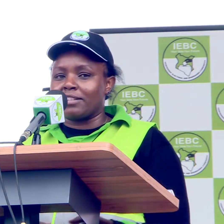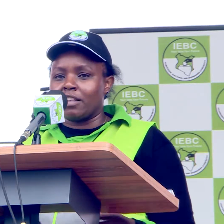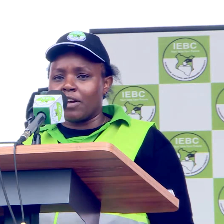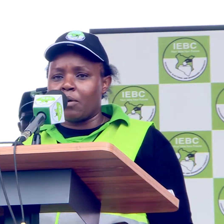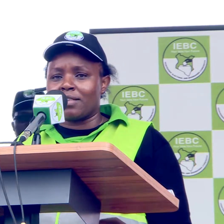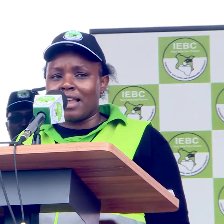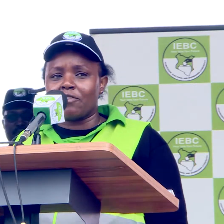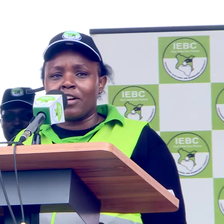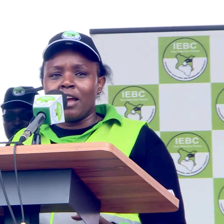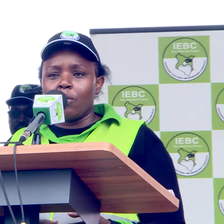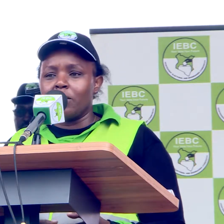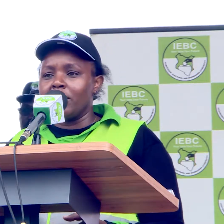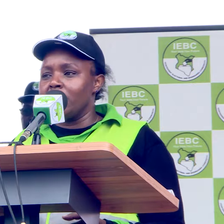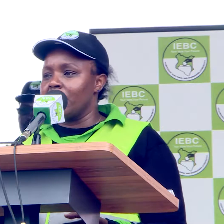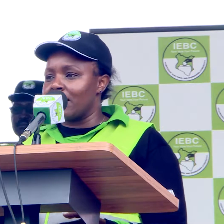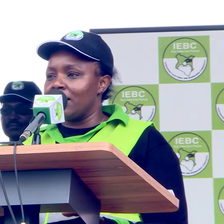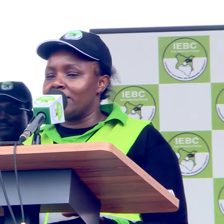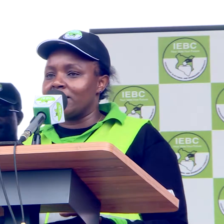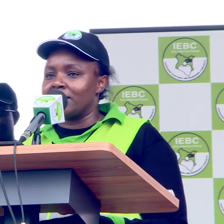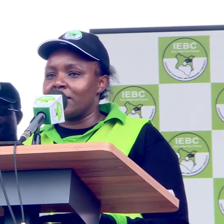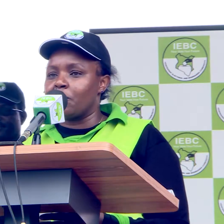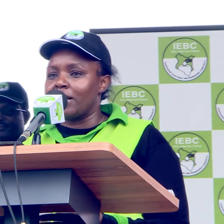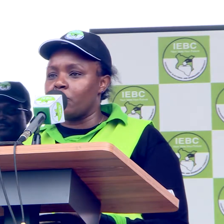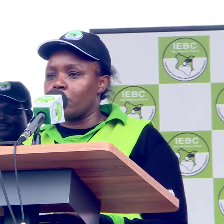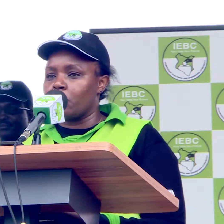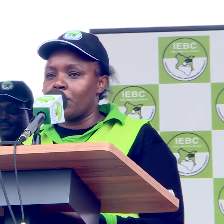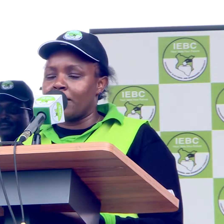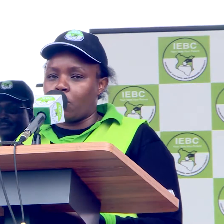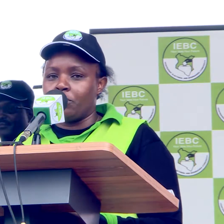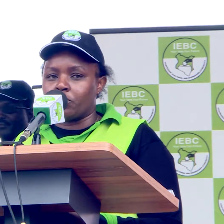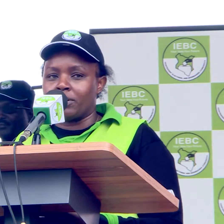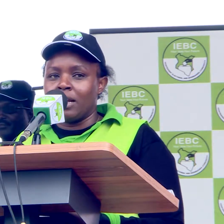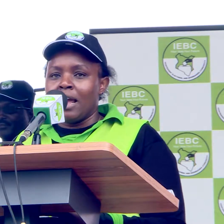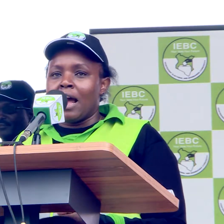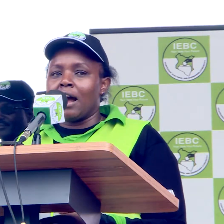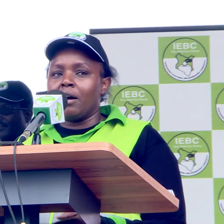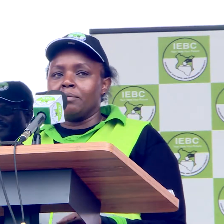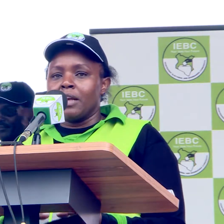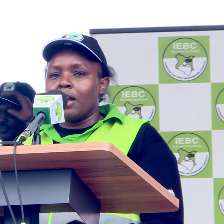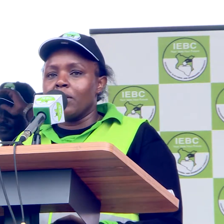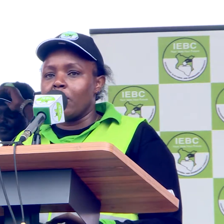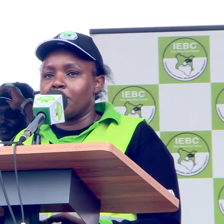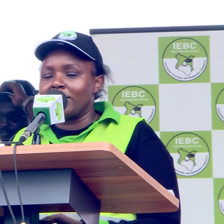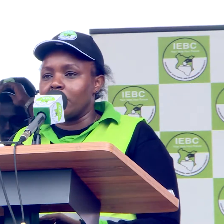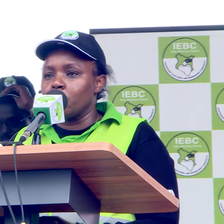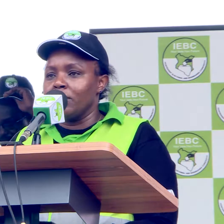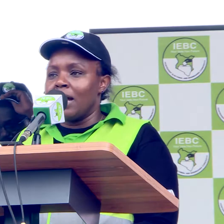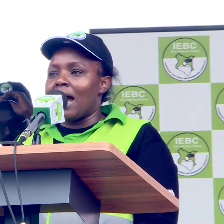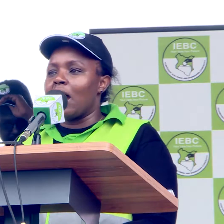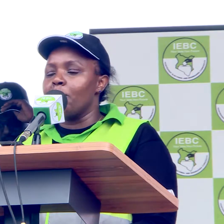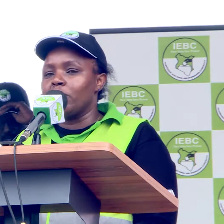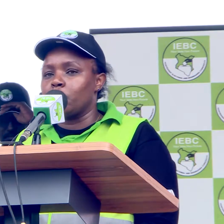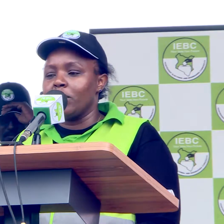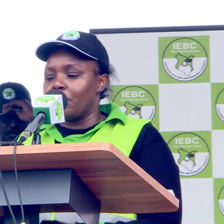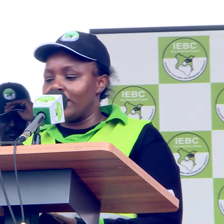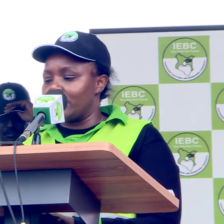programs, that is even our staff, when we recently just started the voter education within the commission. And without much ado,